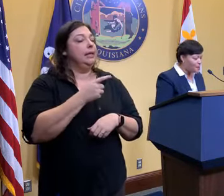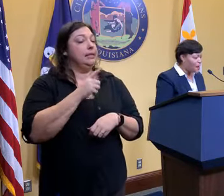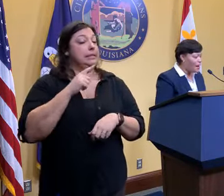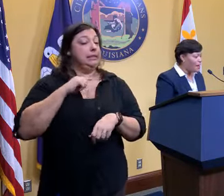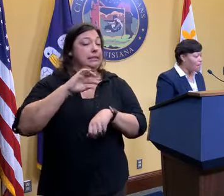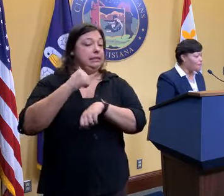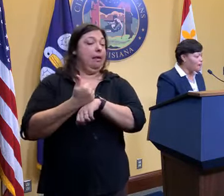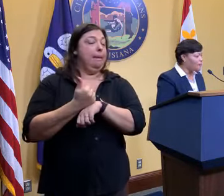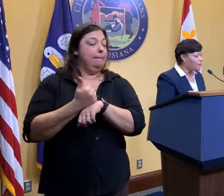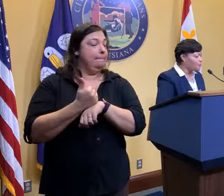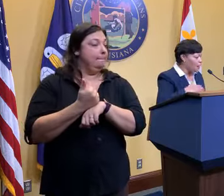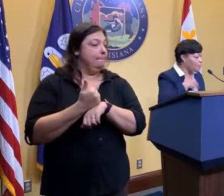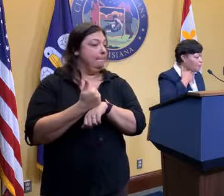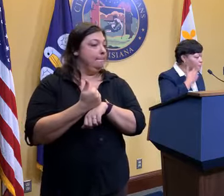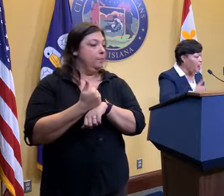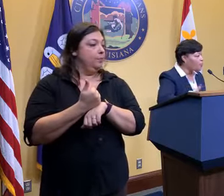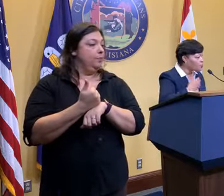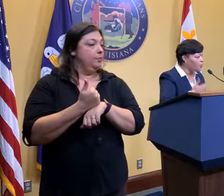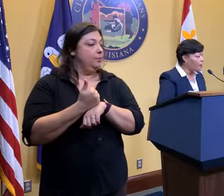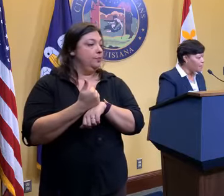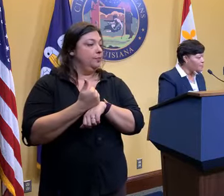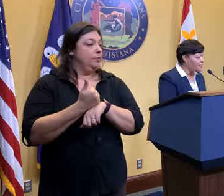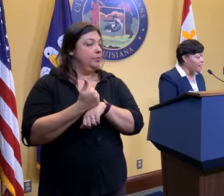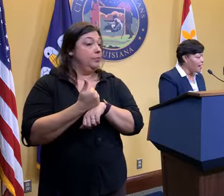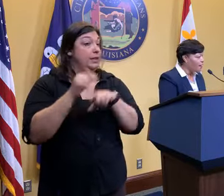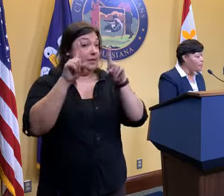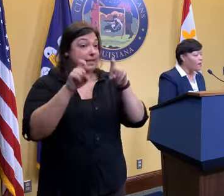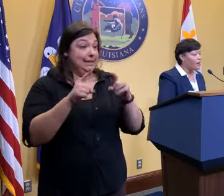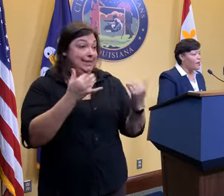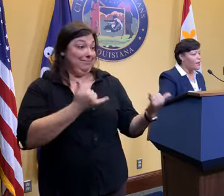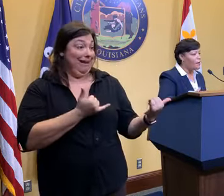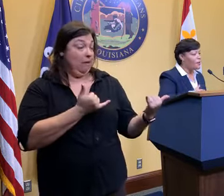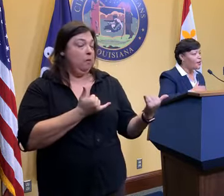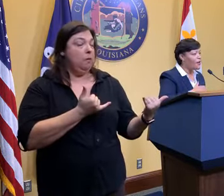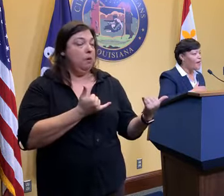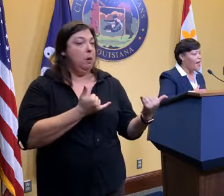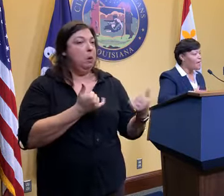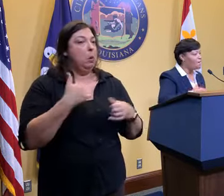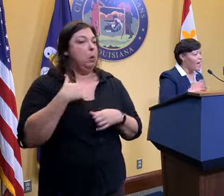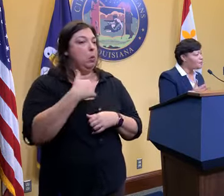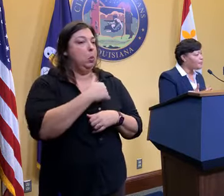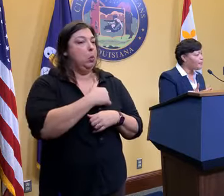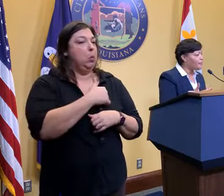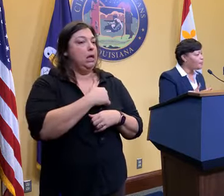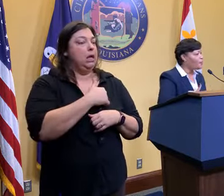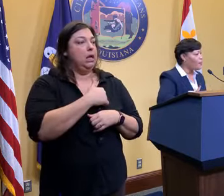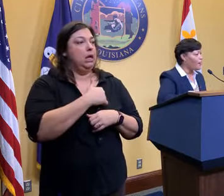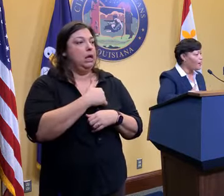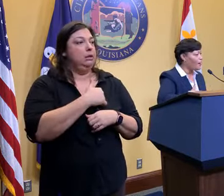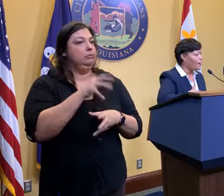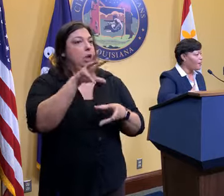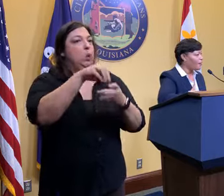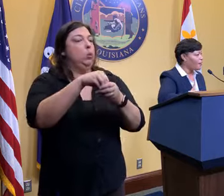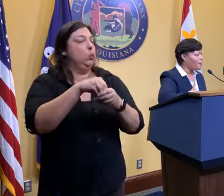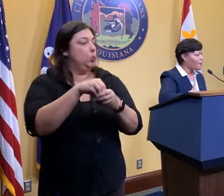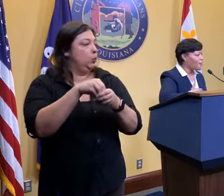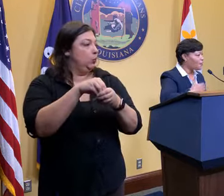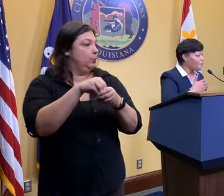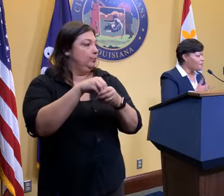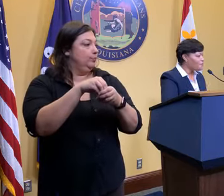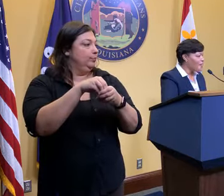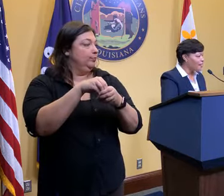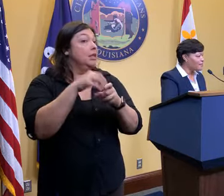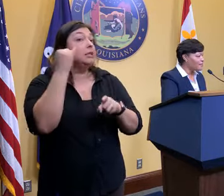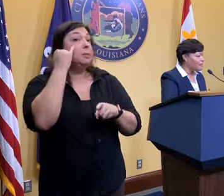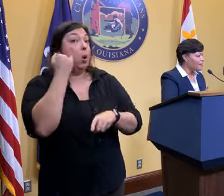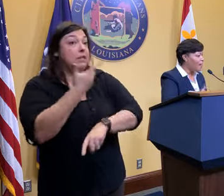up, in terms of how we're doing our testing now, we have factored in, if we